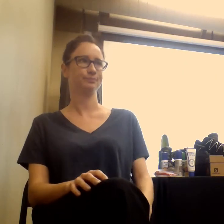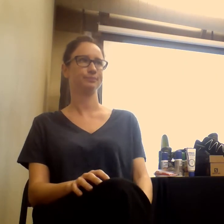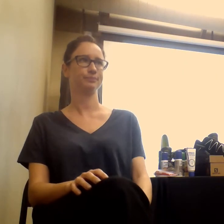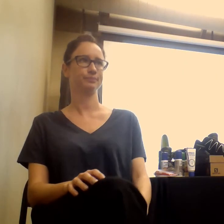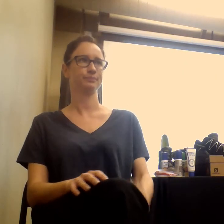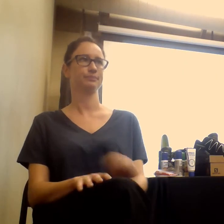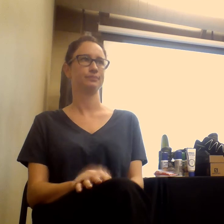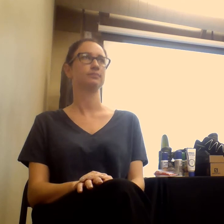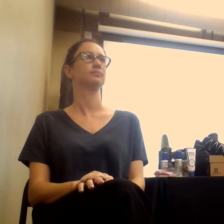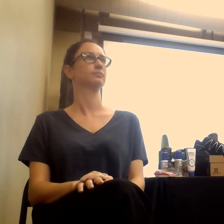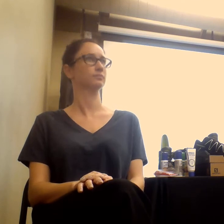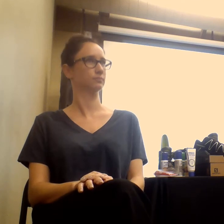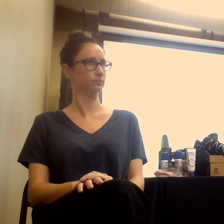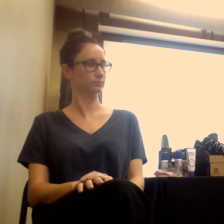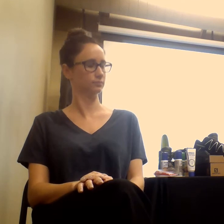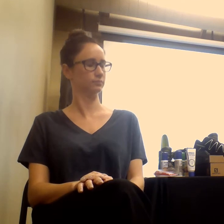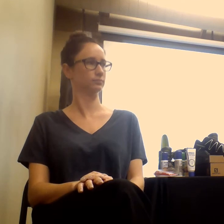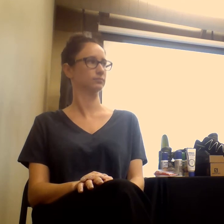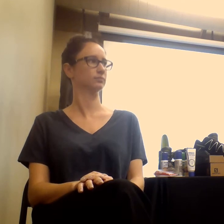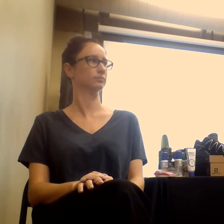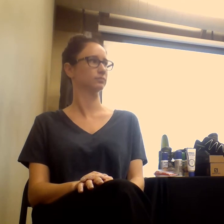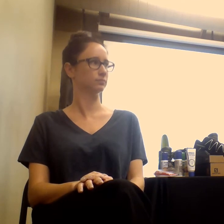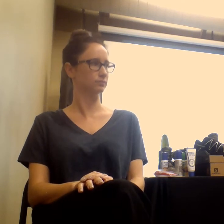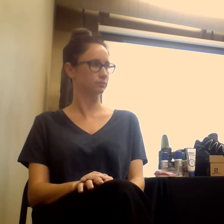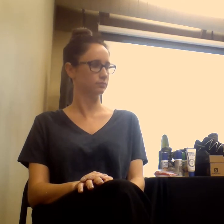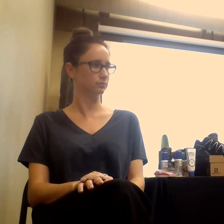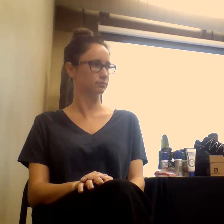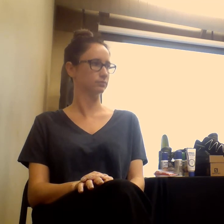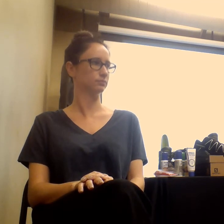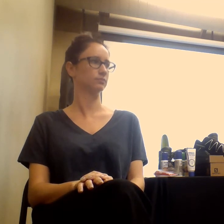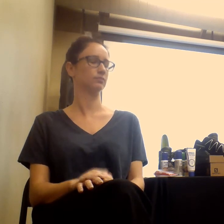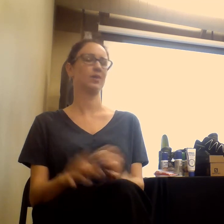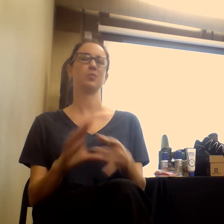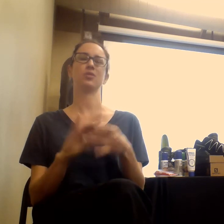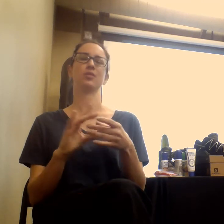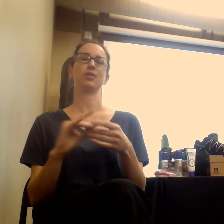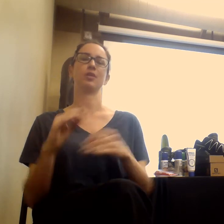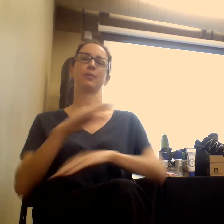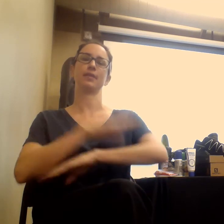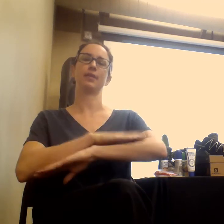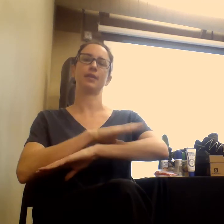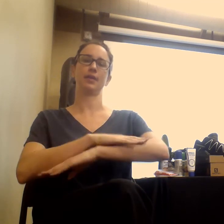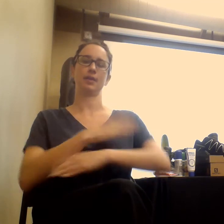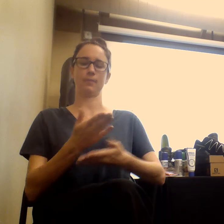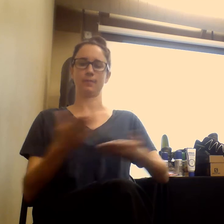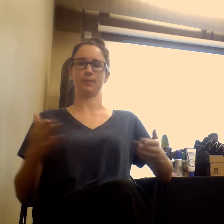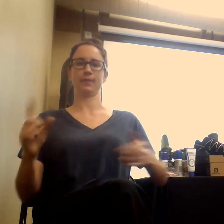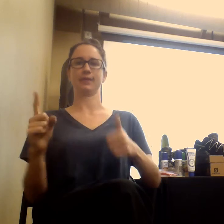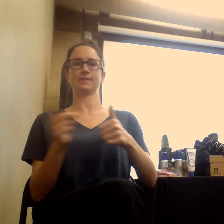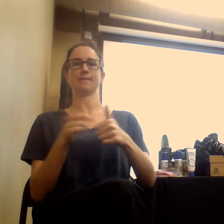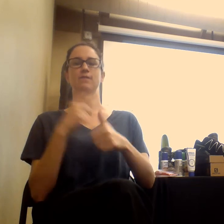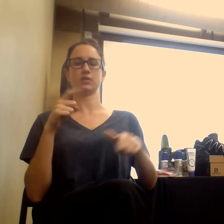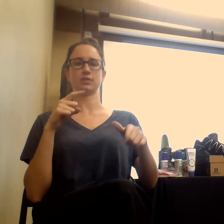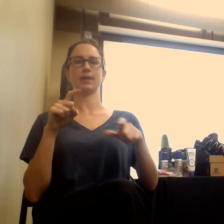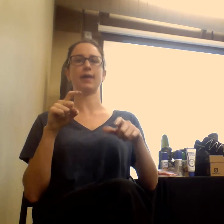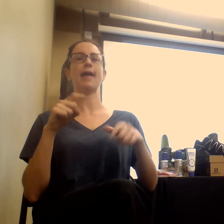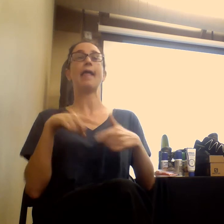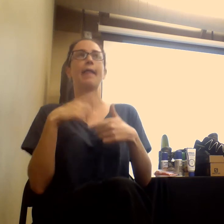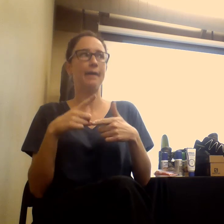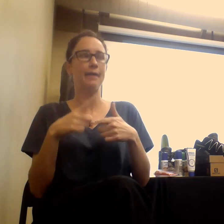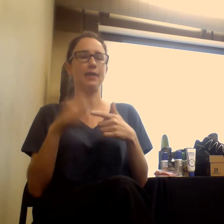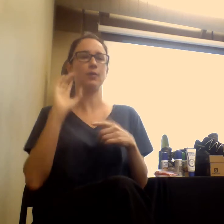well, let me cover all the other stuff I got up here real quick, and then we'll break up into the groups. So, other stuff that I brought up here, sort of related to boots, and we've already